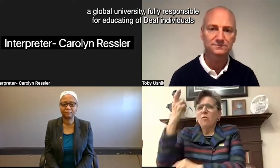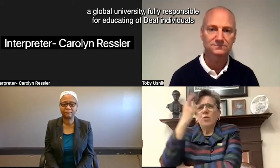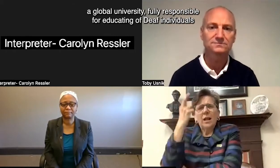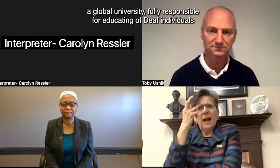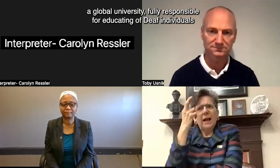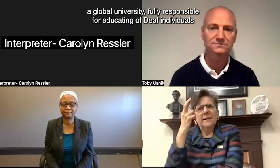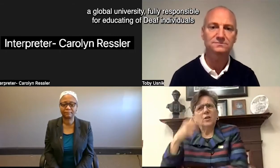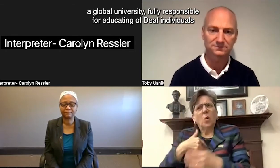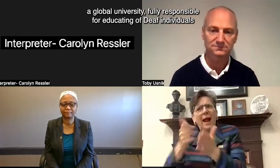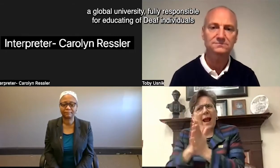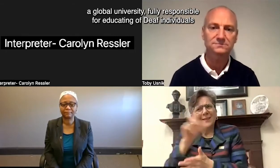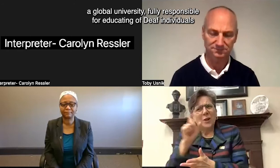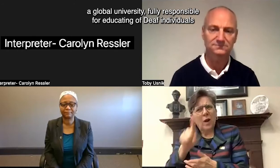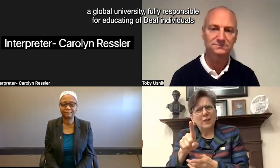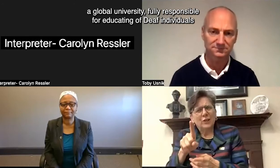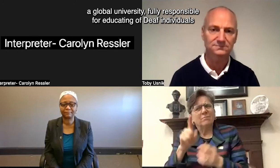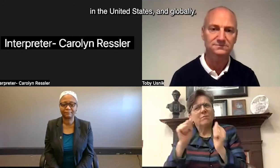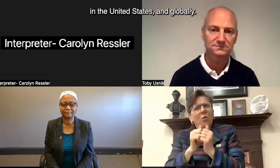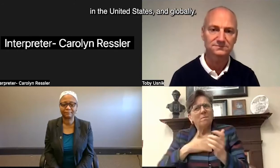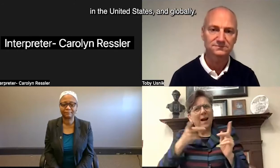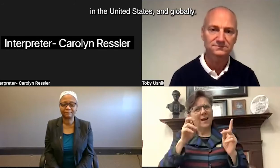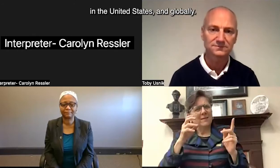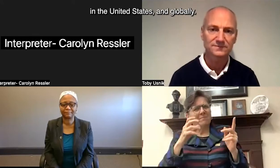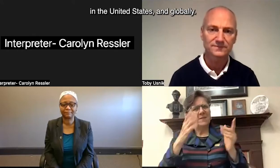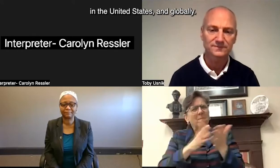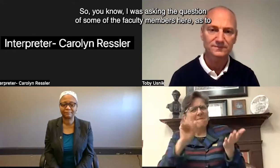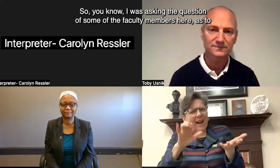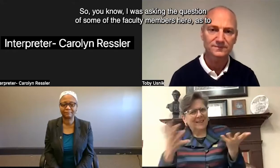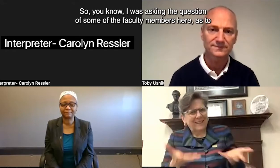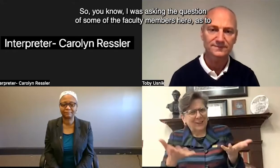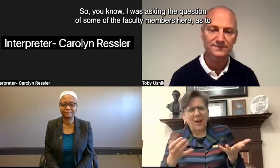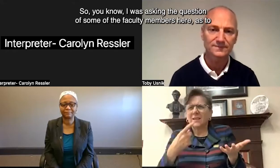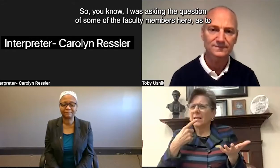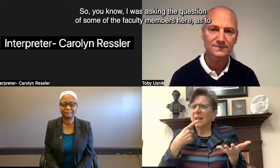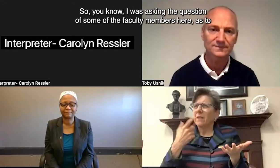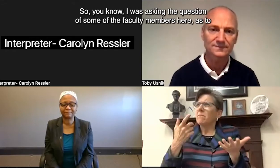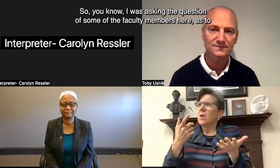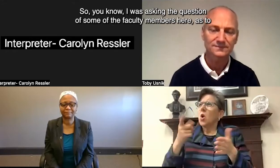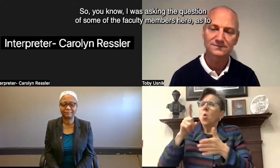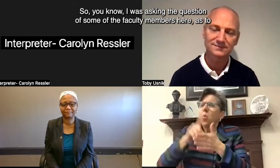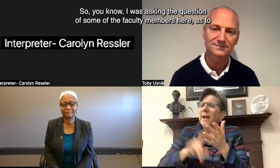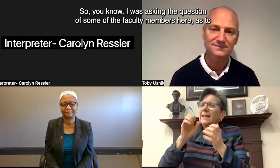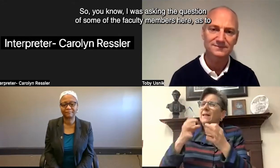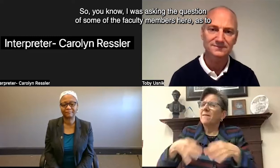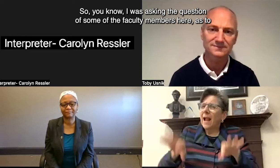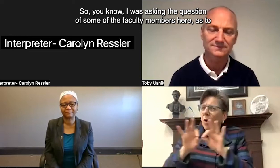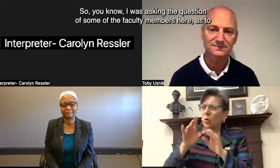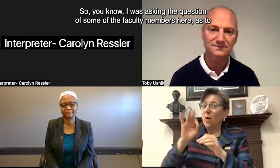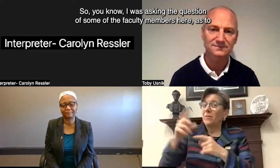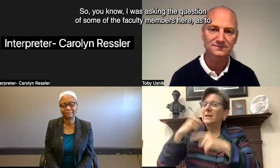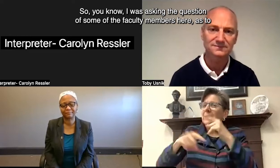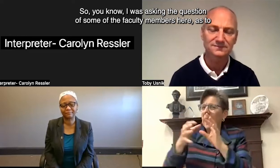deaf individuals in the United States and globally. So, you know, when I was asking the question of some of the faculty members here as to what's